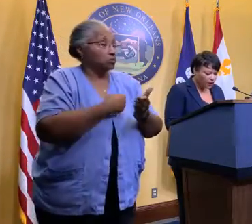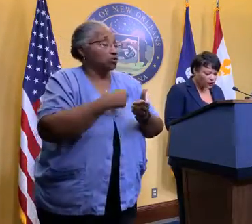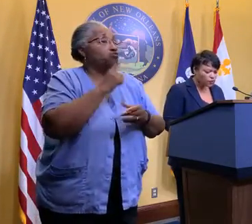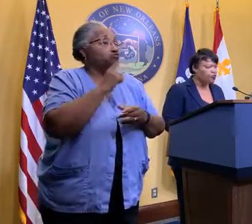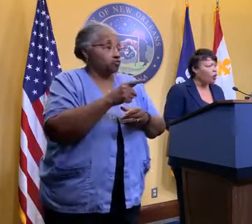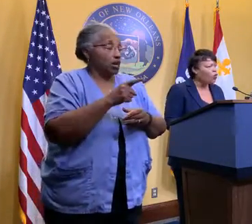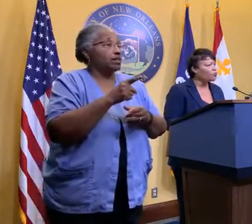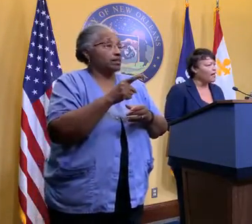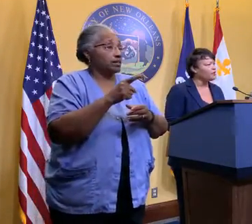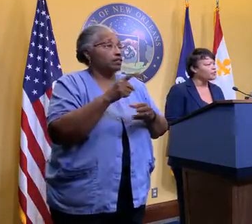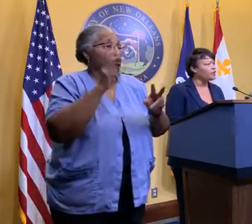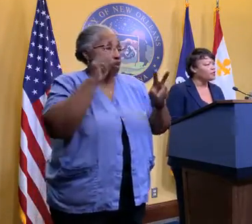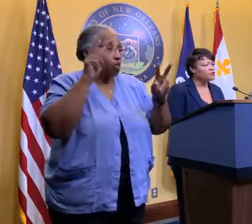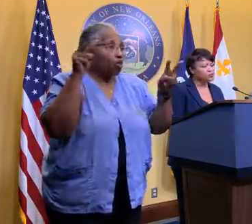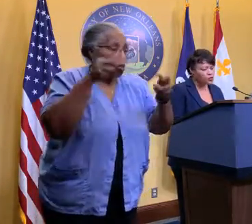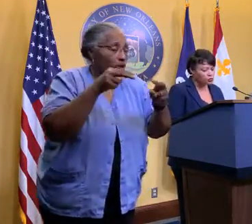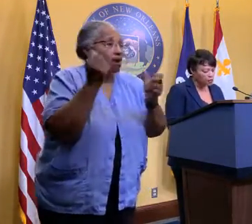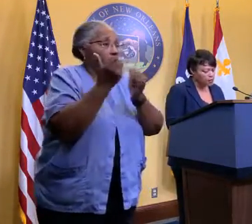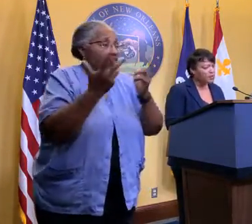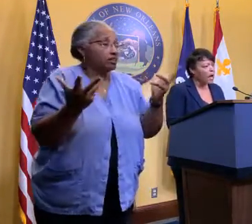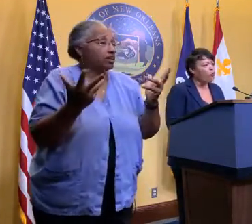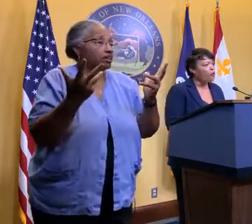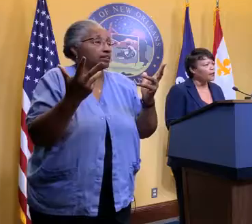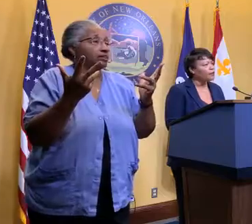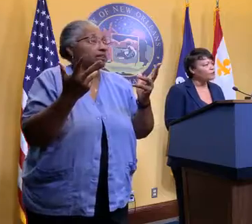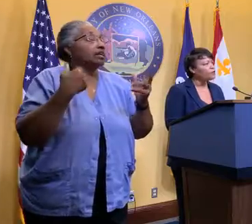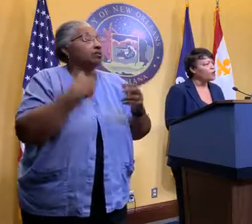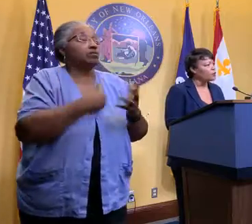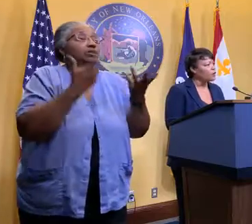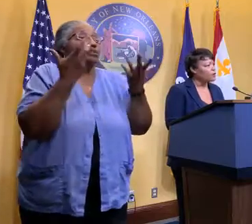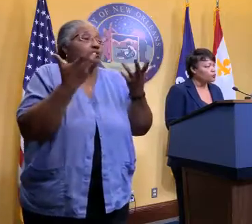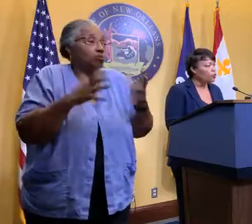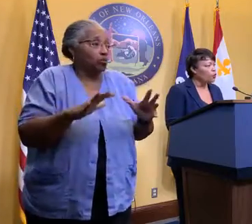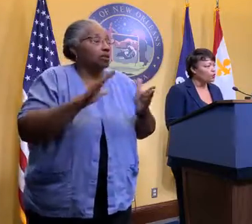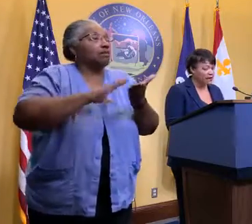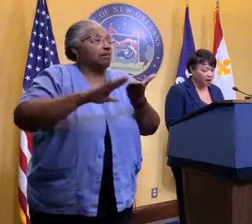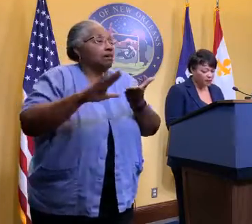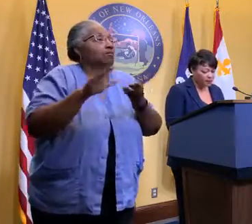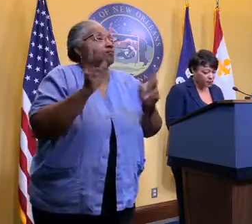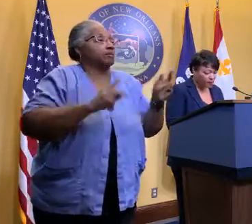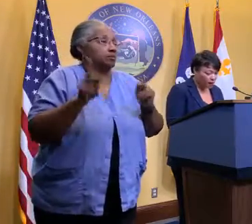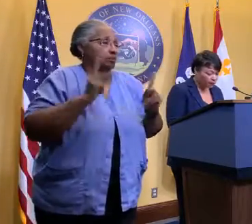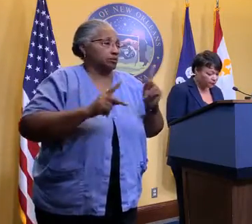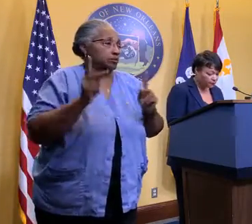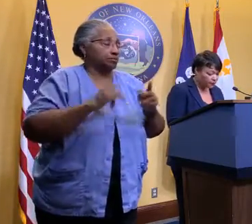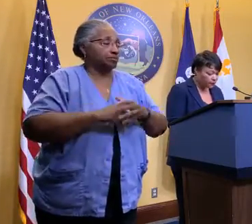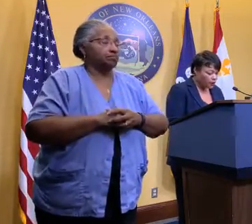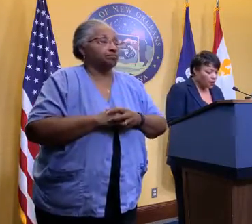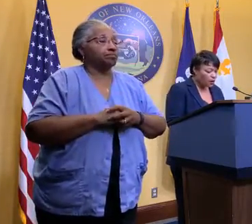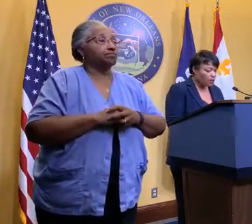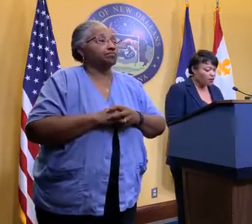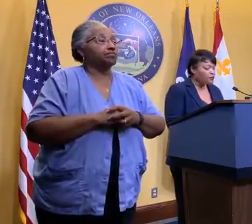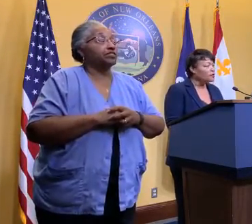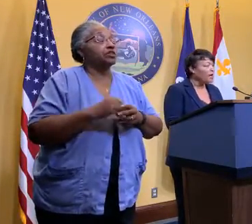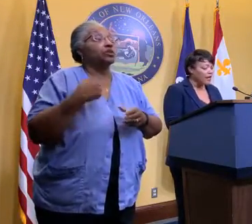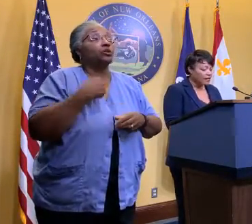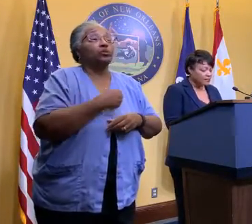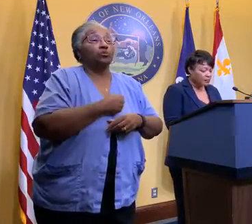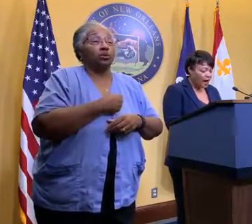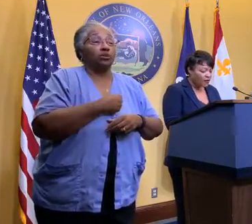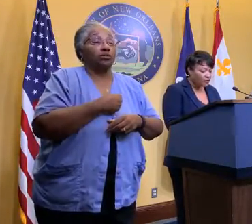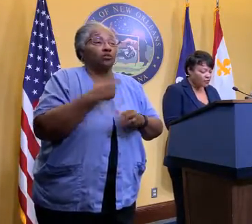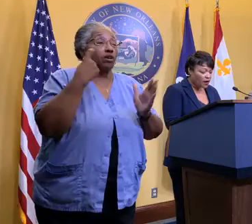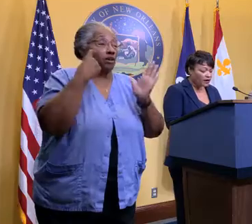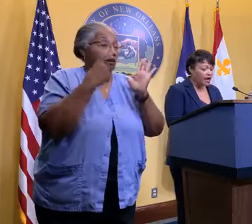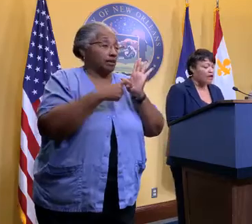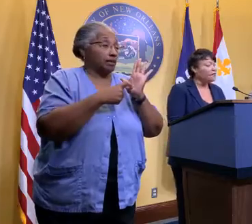the longest road as it relates to not wanting to furlough nor lay our people off. We have